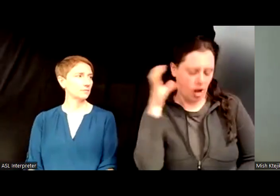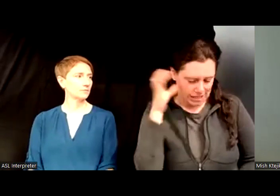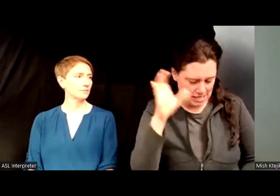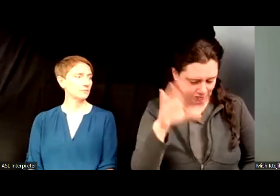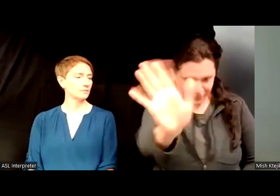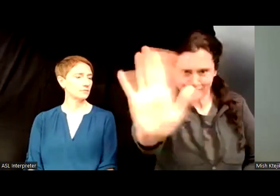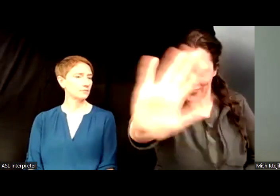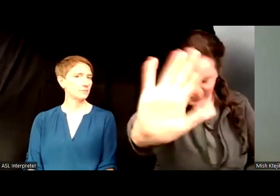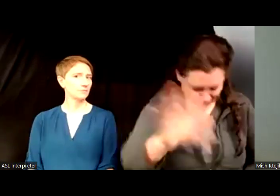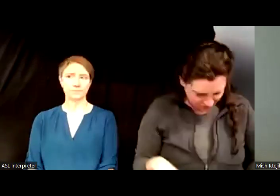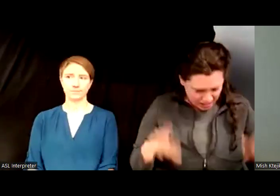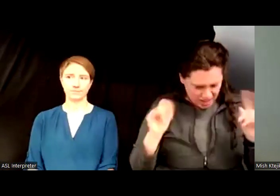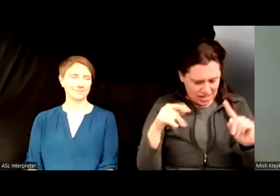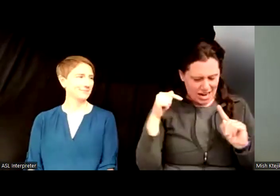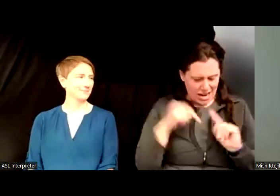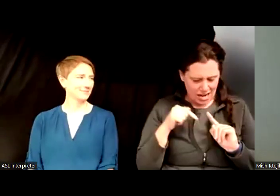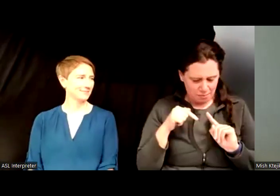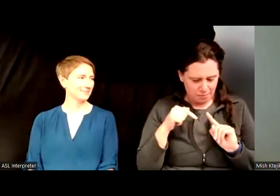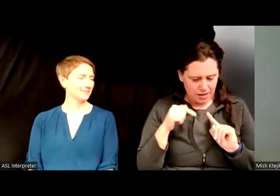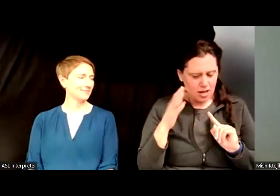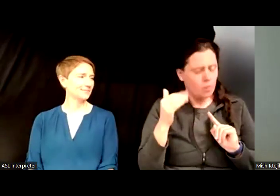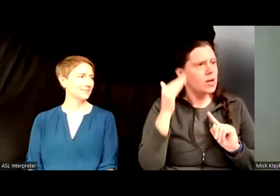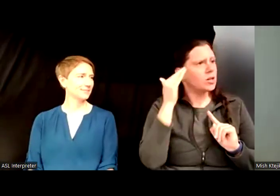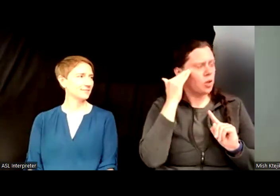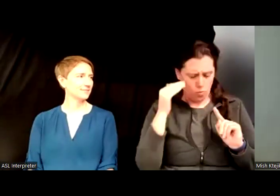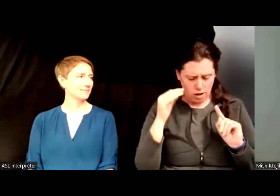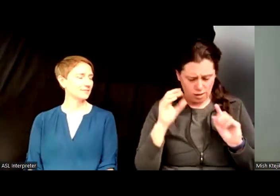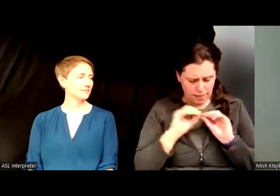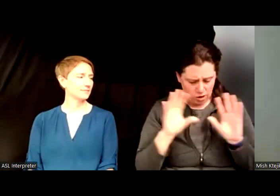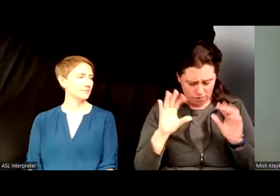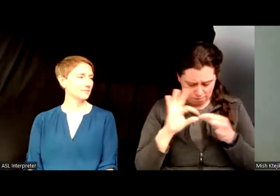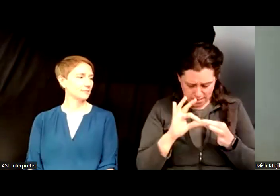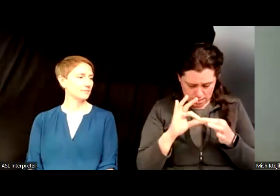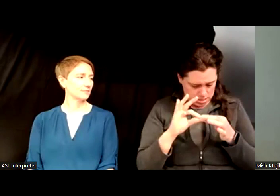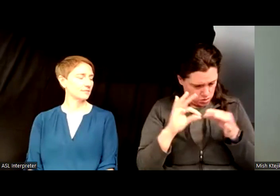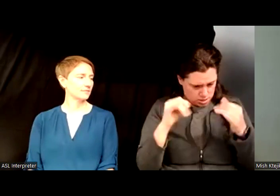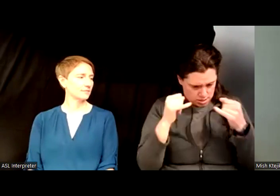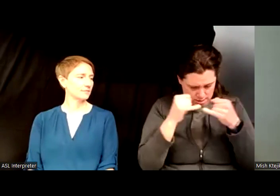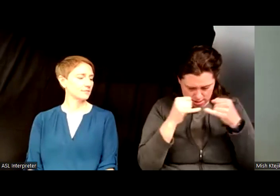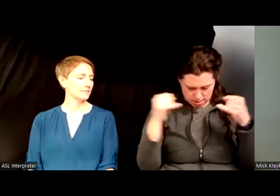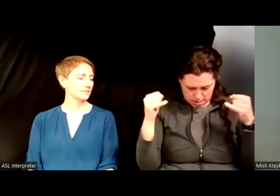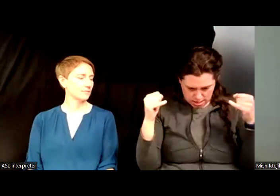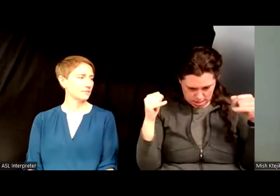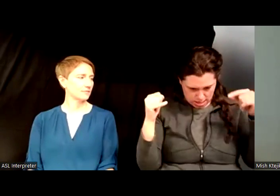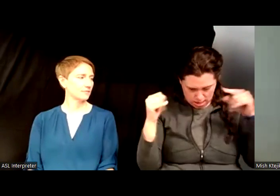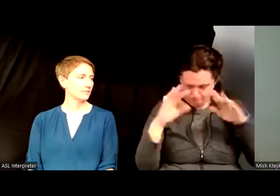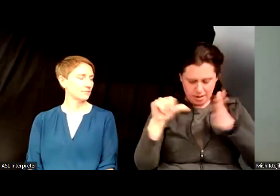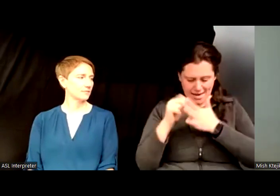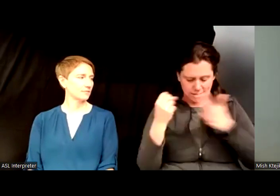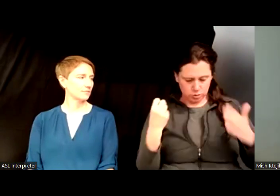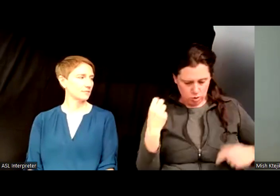Yeah, I have this, again, this is Colleen, hello, and I have a clarifying question in regards